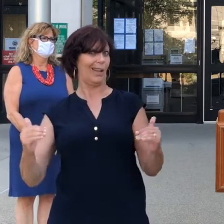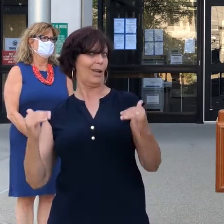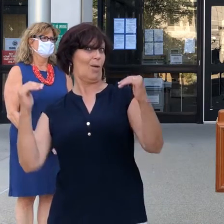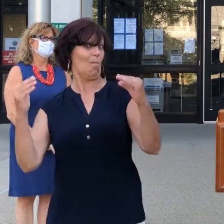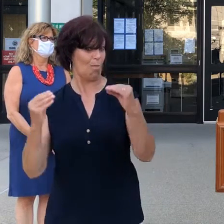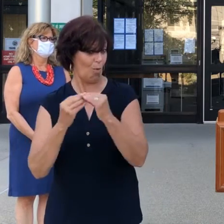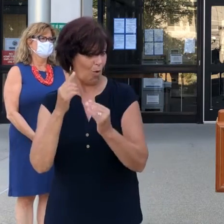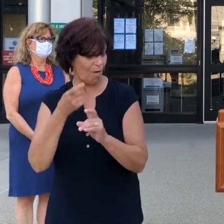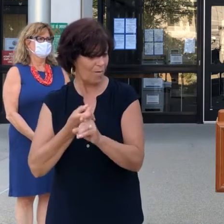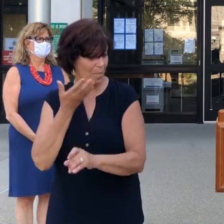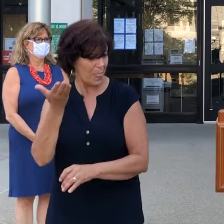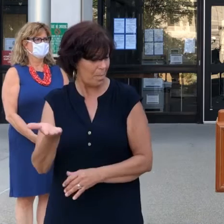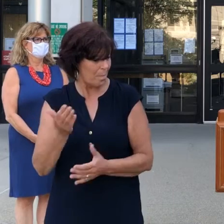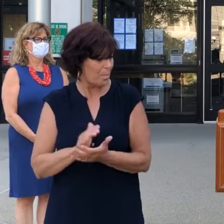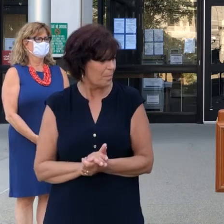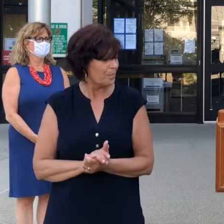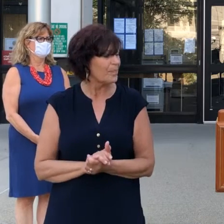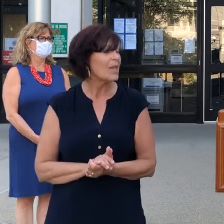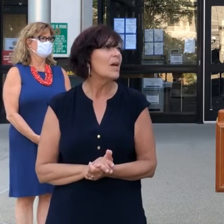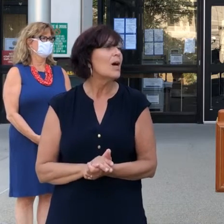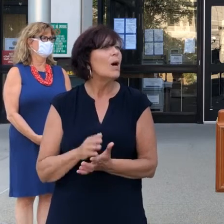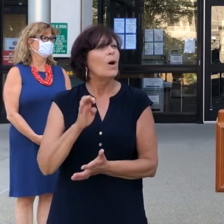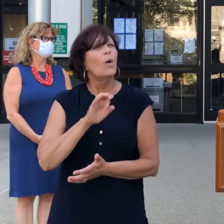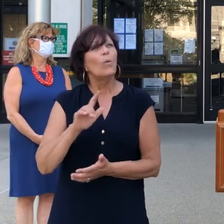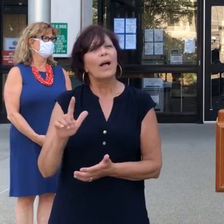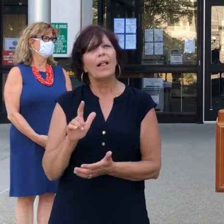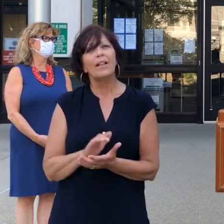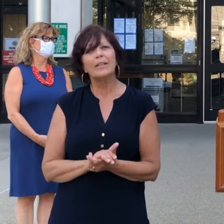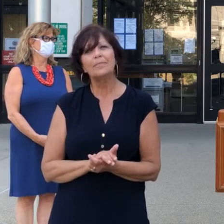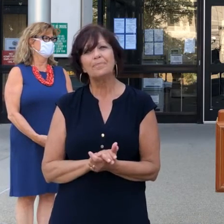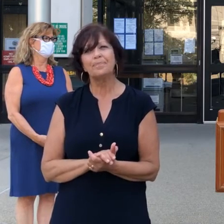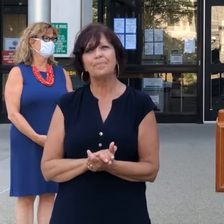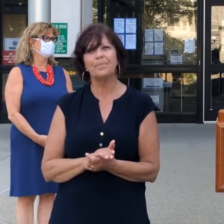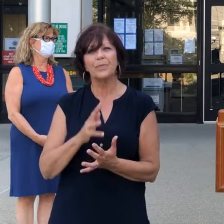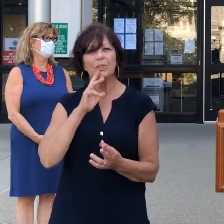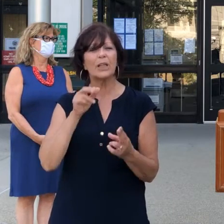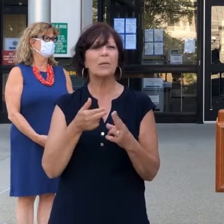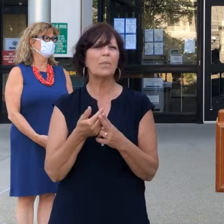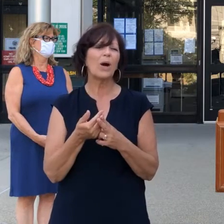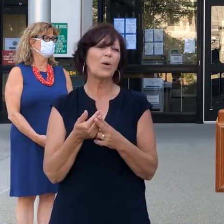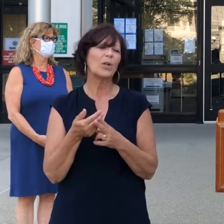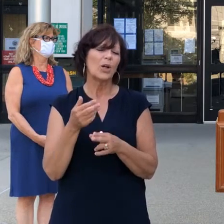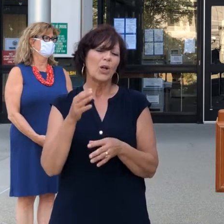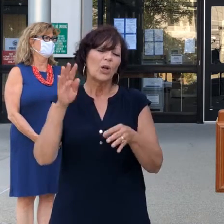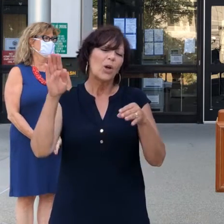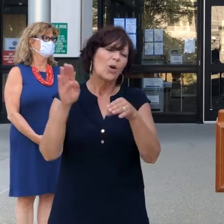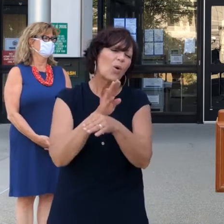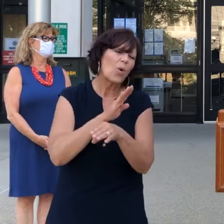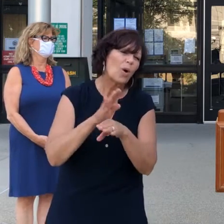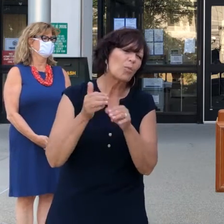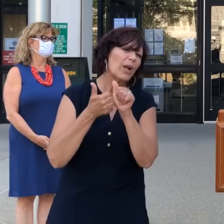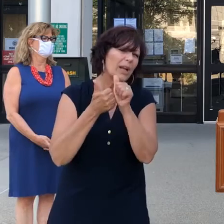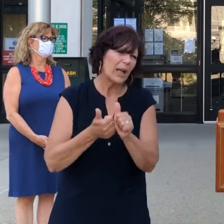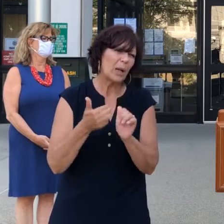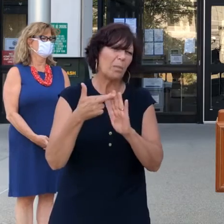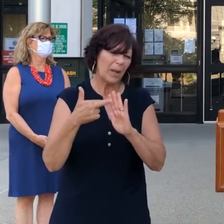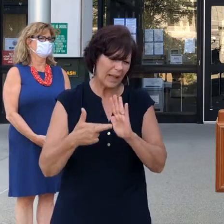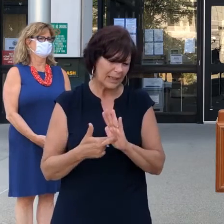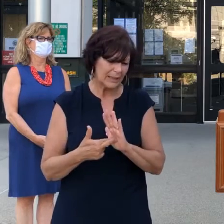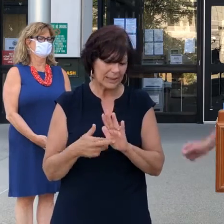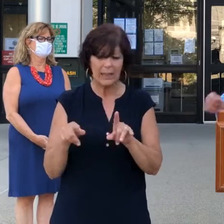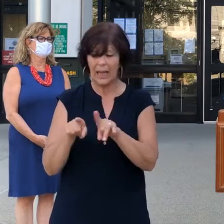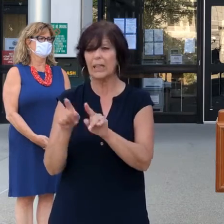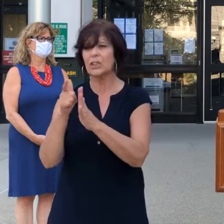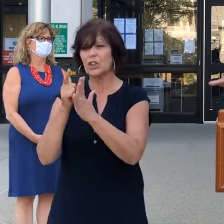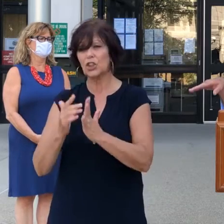Well, when you talk about various standards associated with corporate governance and corporate compliance, as an attorney, I